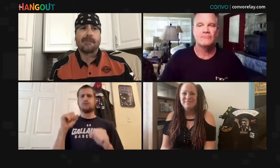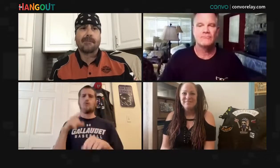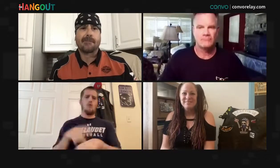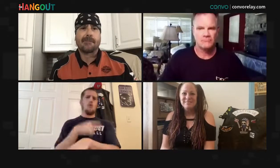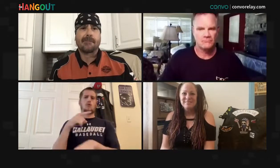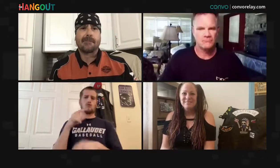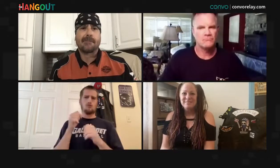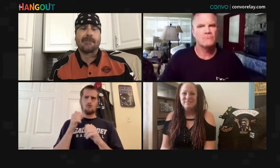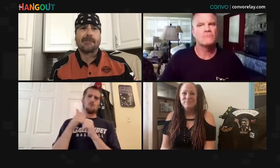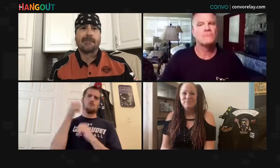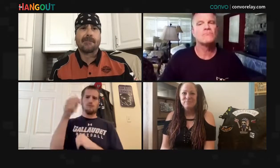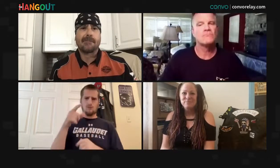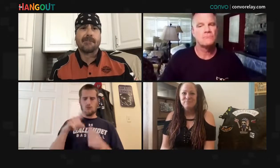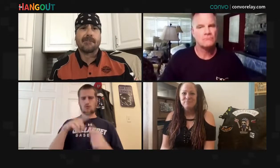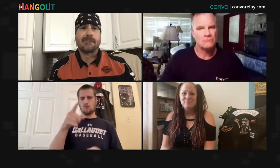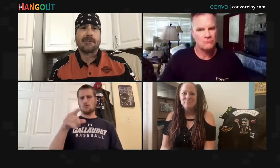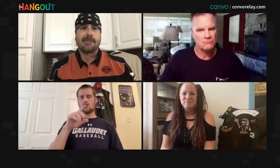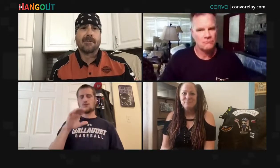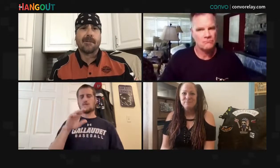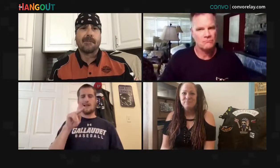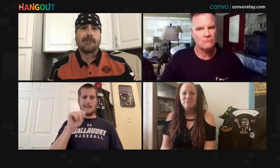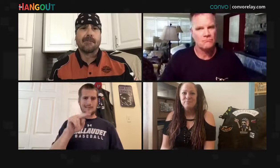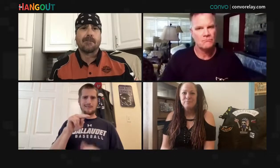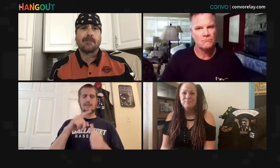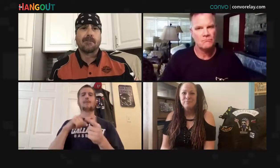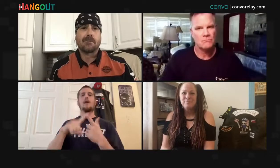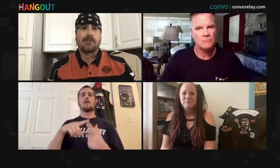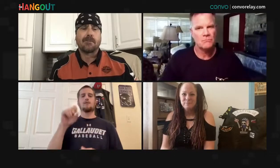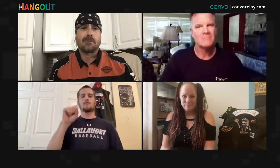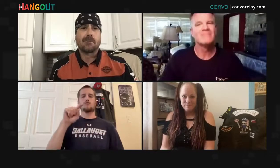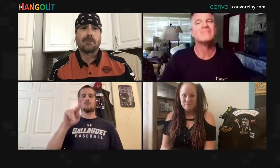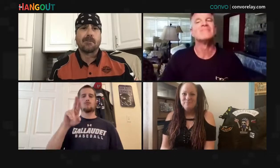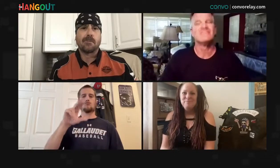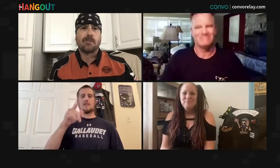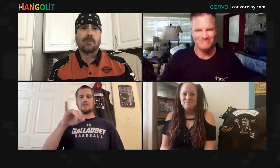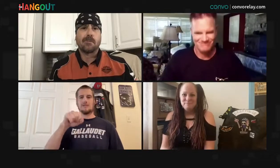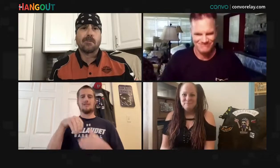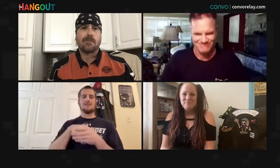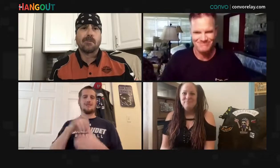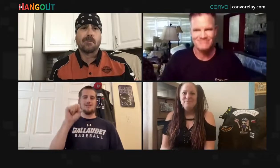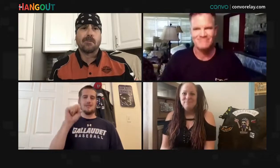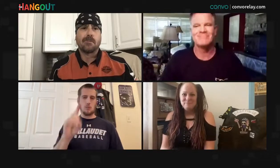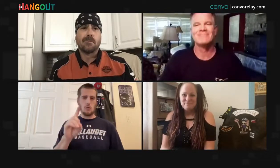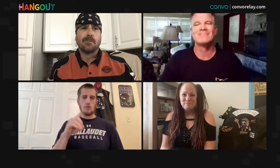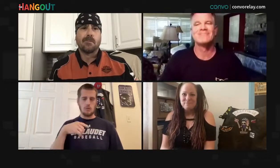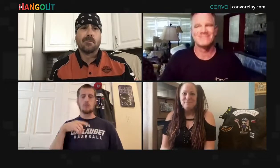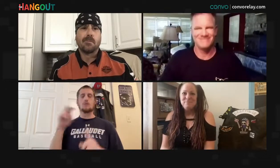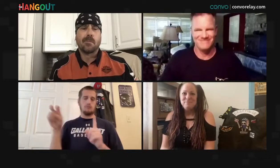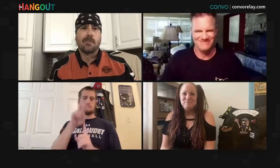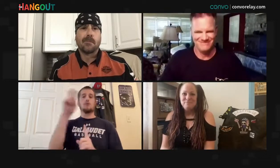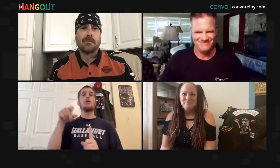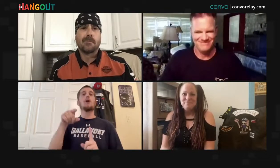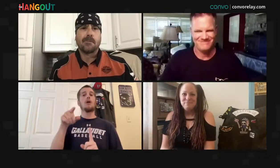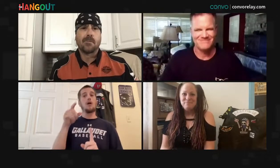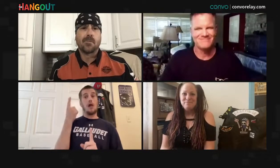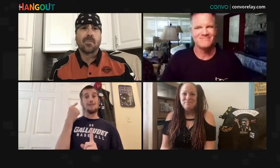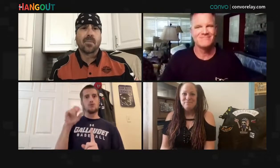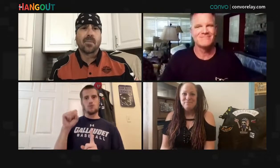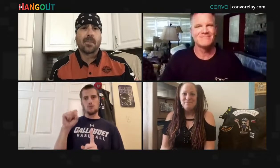I had experienced, because I rode my bike on a long trip to Sturgis in South Dakota.